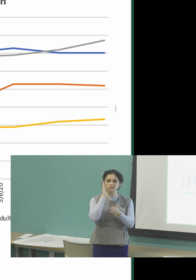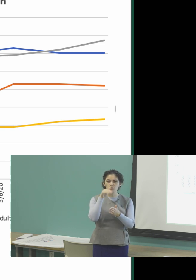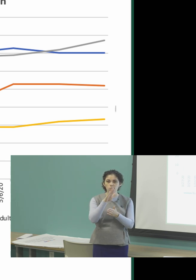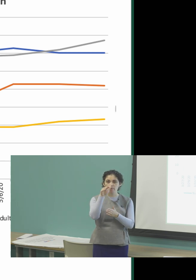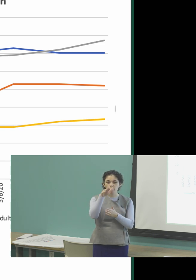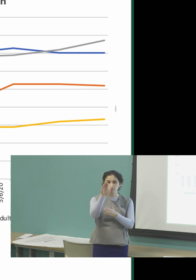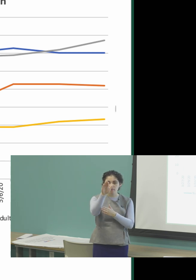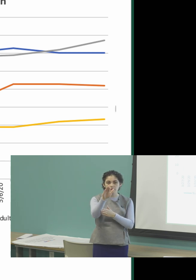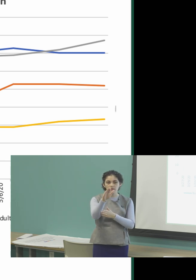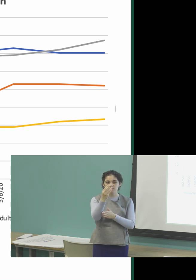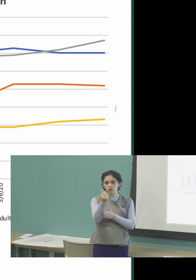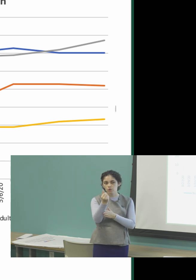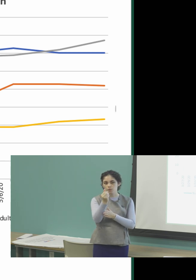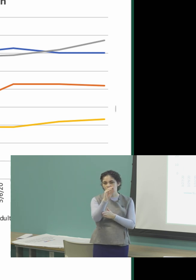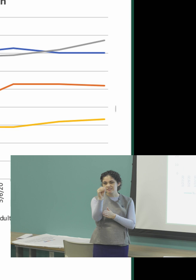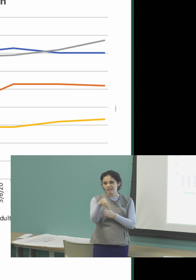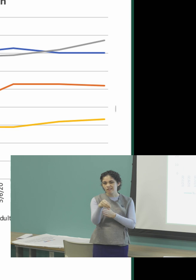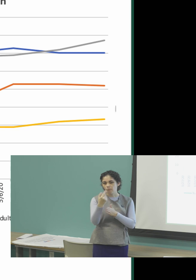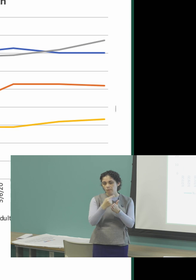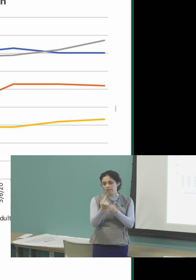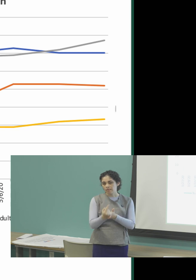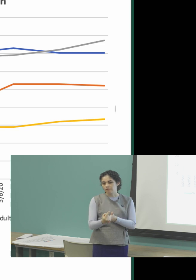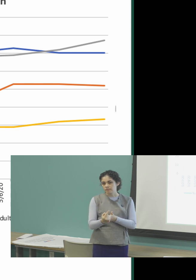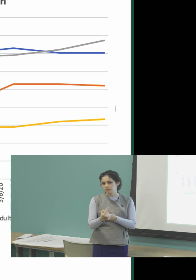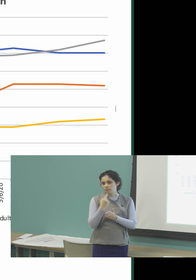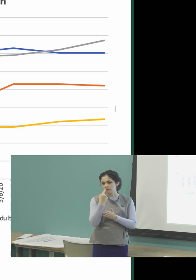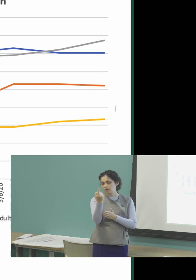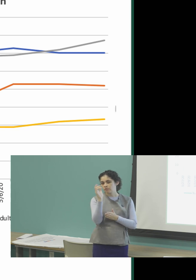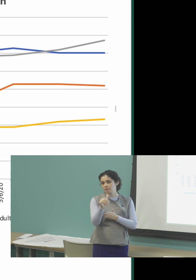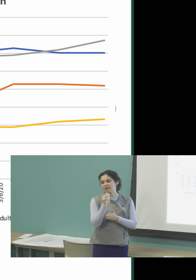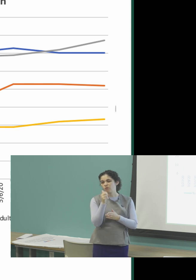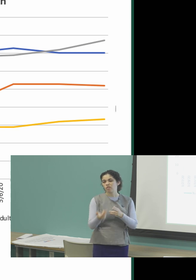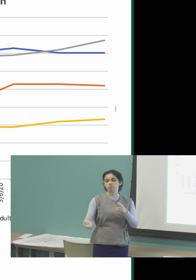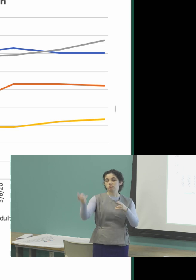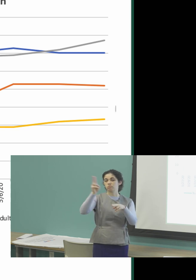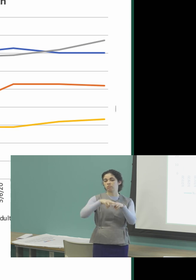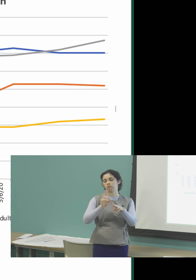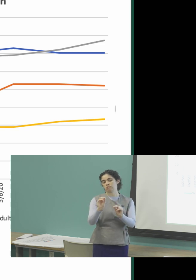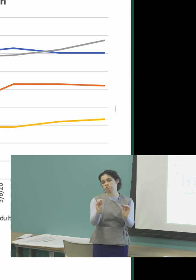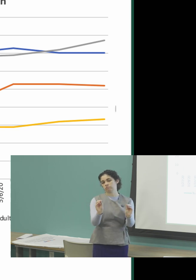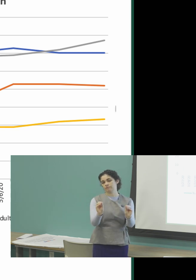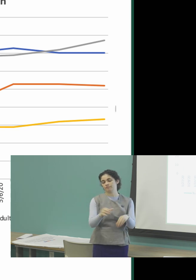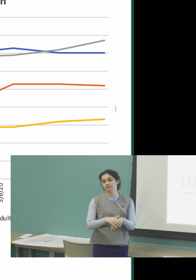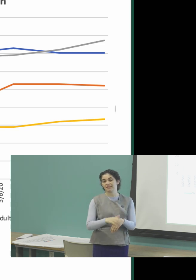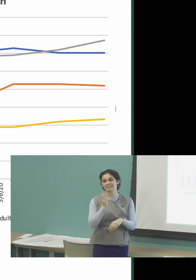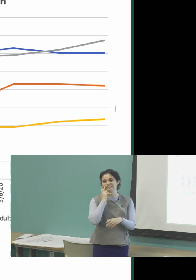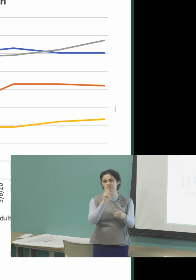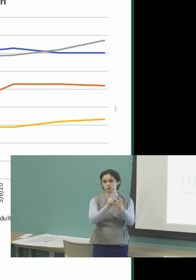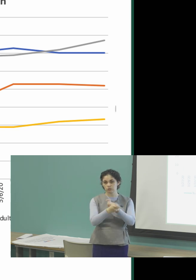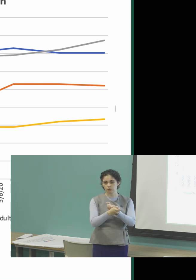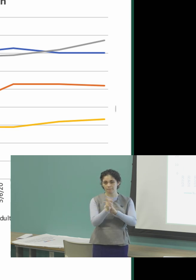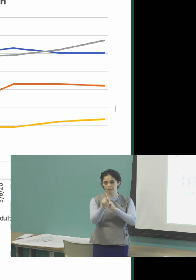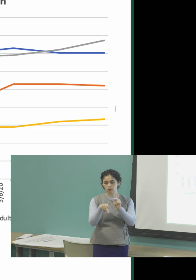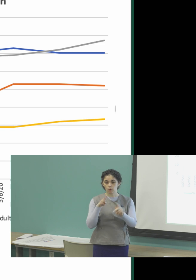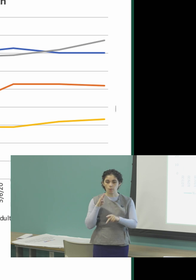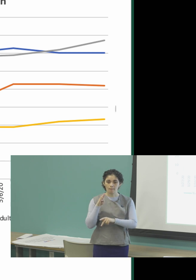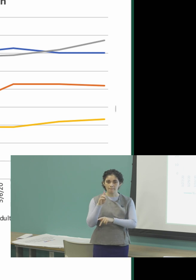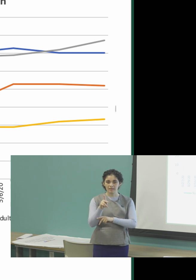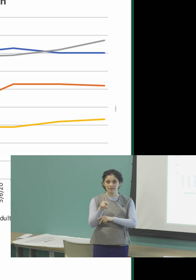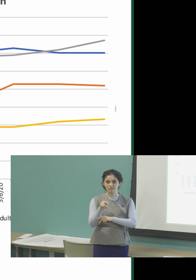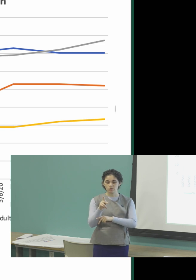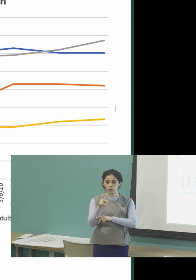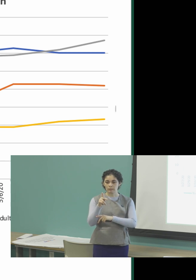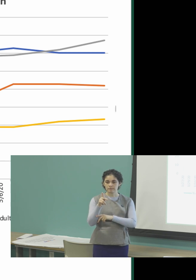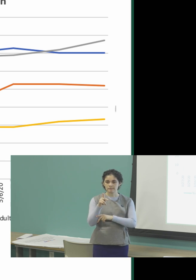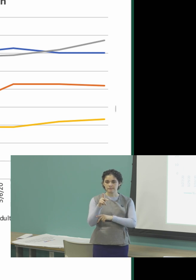few percentage each week, which I've been giving you, but not a significant increase. We may see changes as people come back for elective